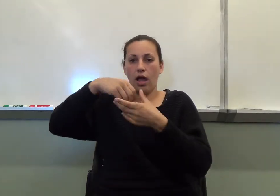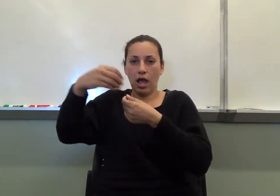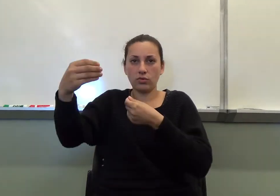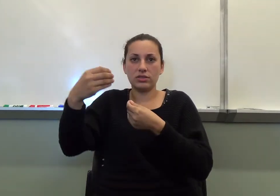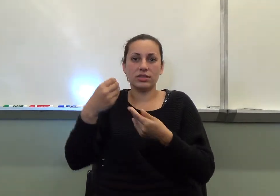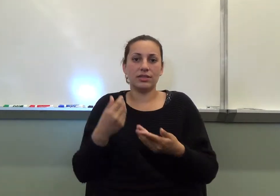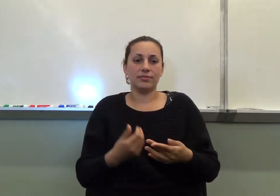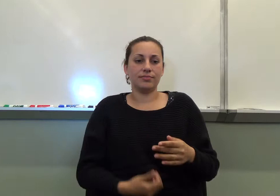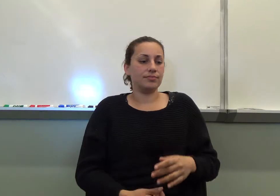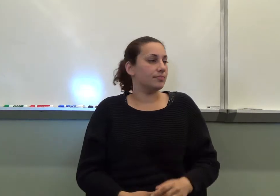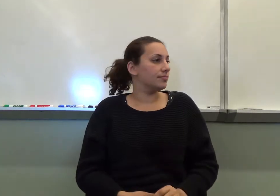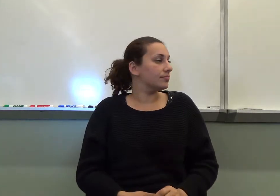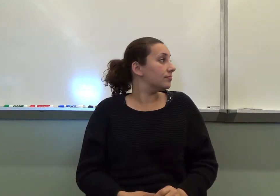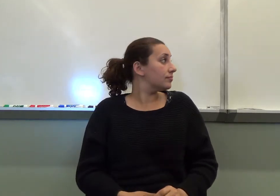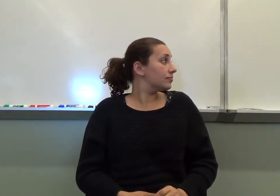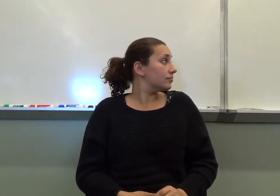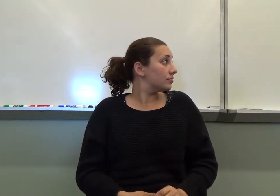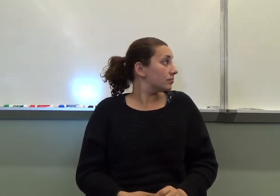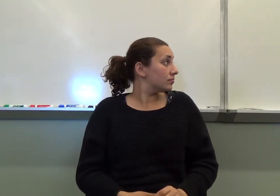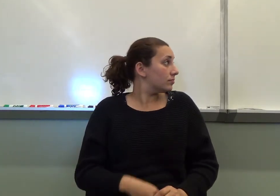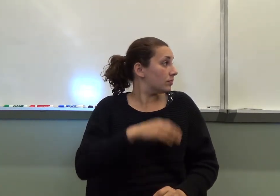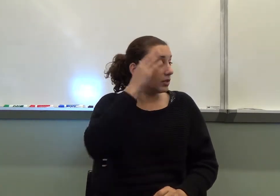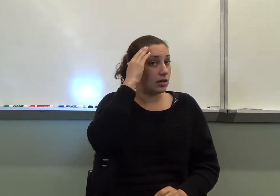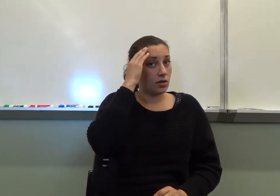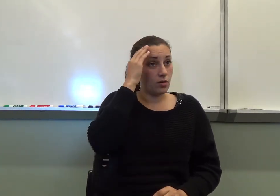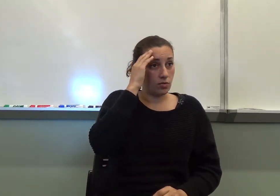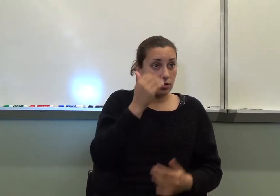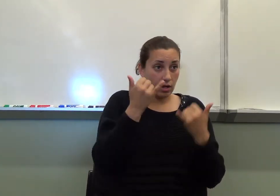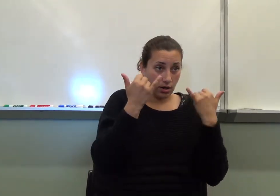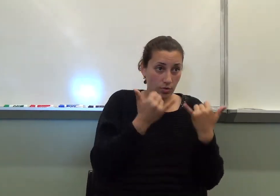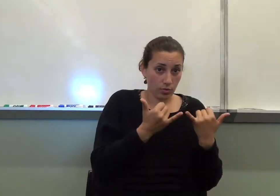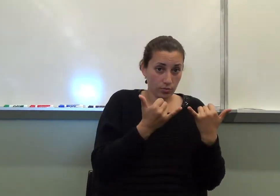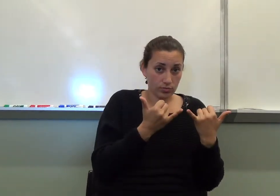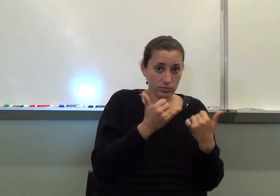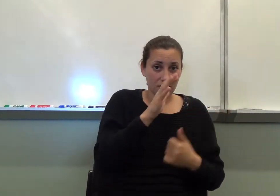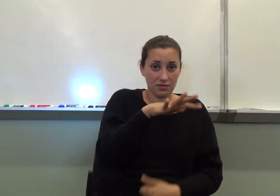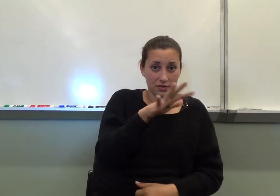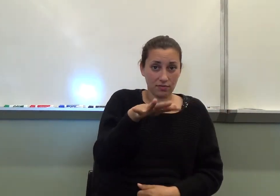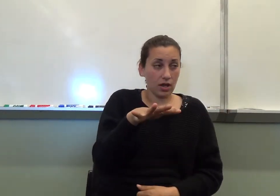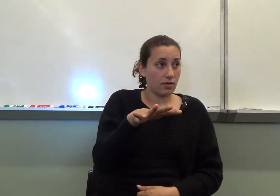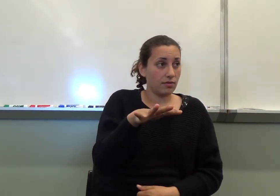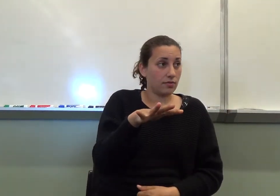is this A we now know is 55. The alternate interior angle for it,